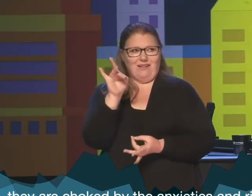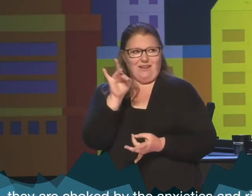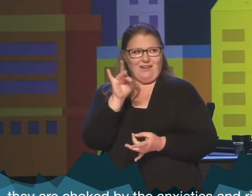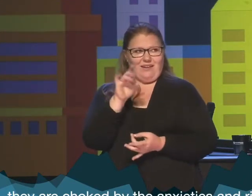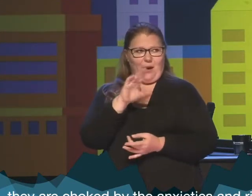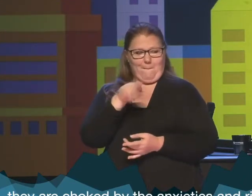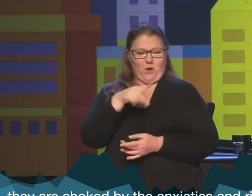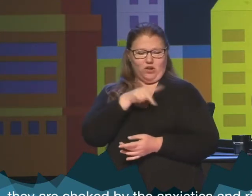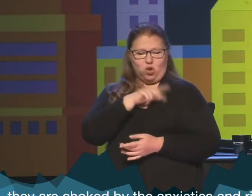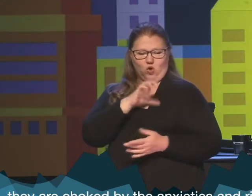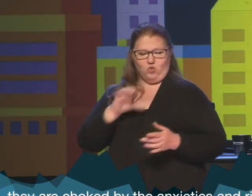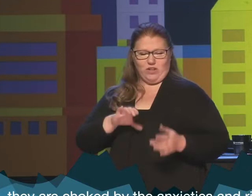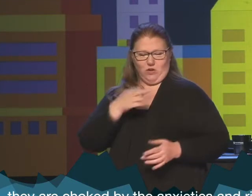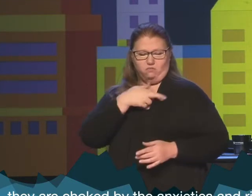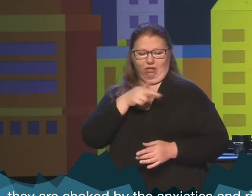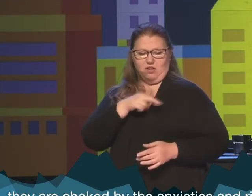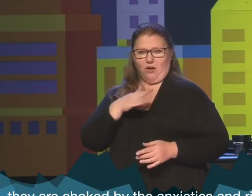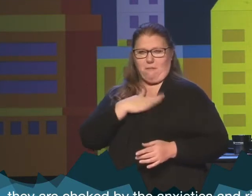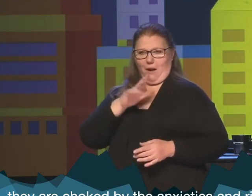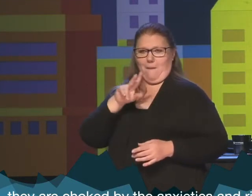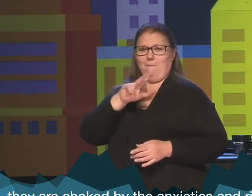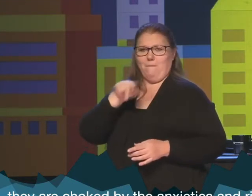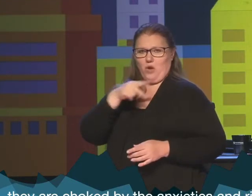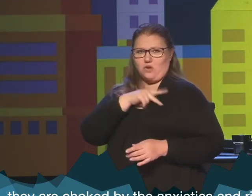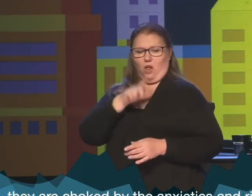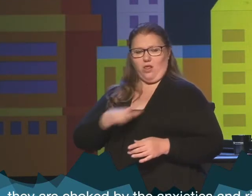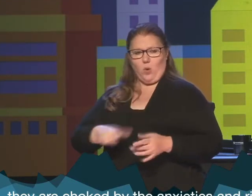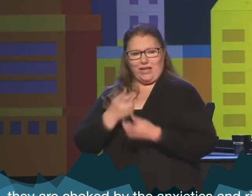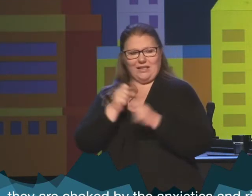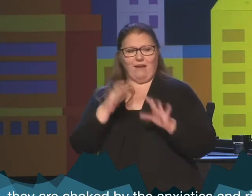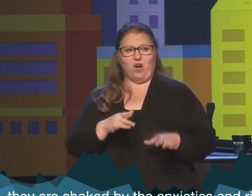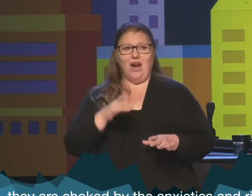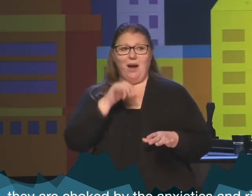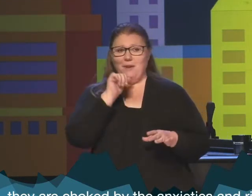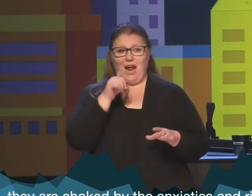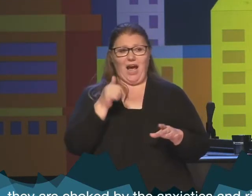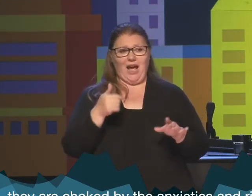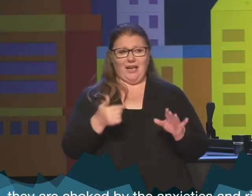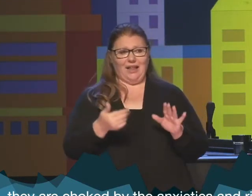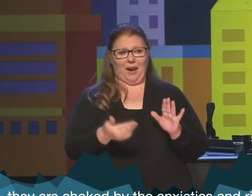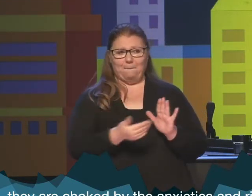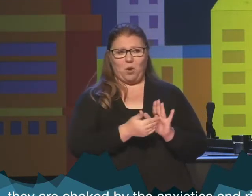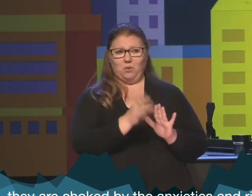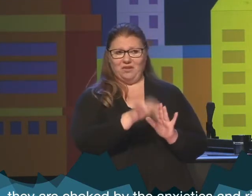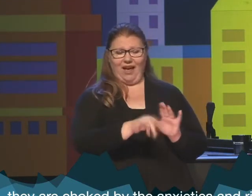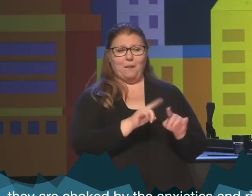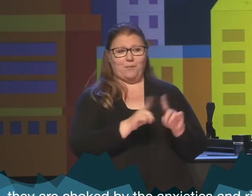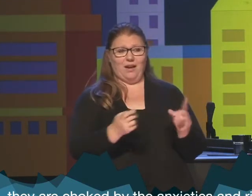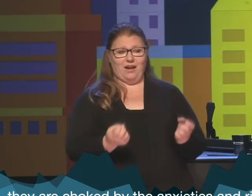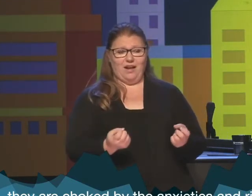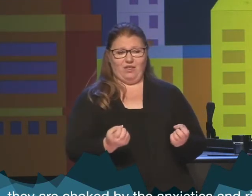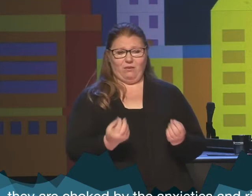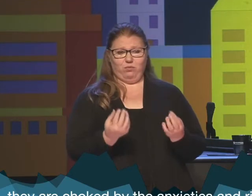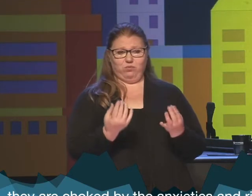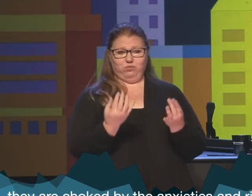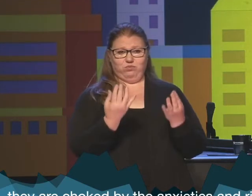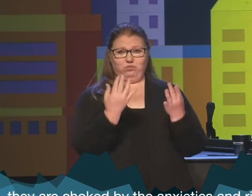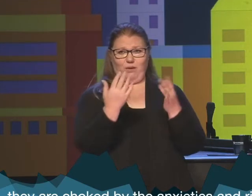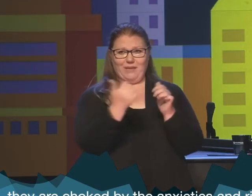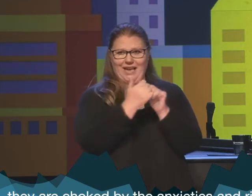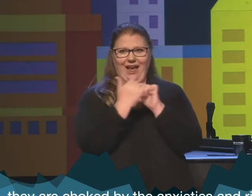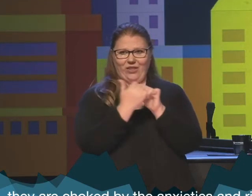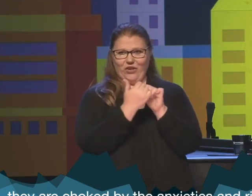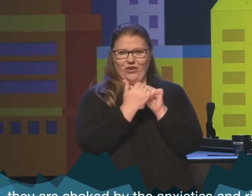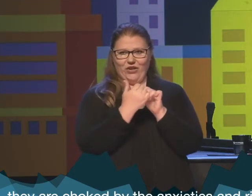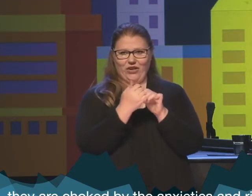personal Christianity, my personal Lord and Savior. I'm not opposed to those types of things, but they grow up together with the gospel of